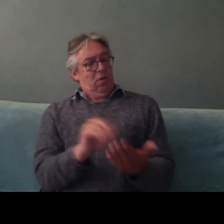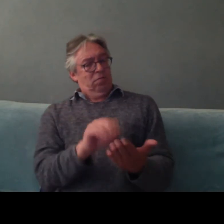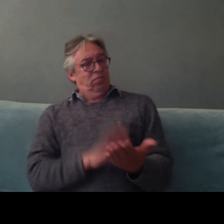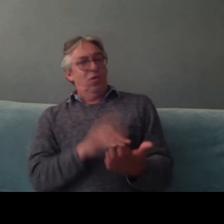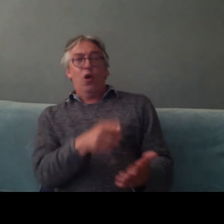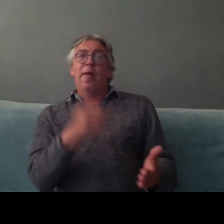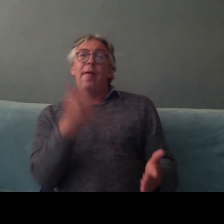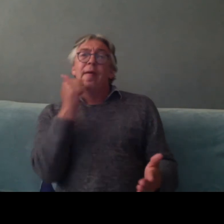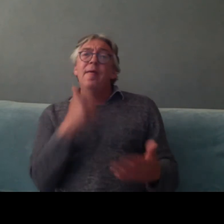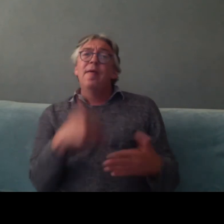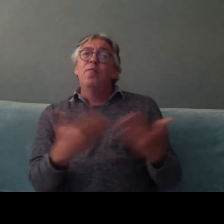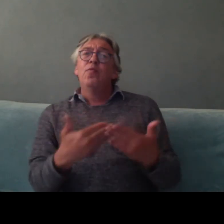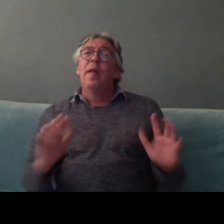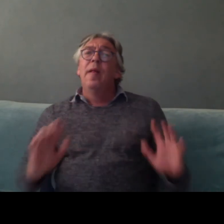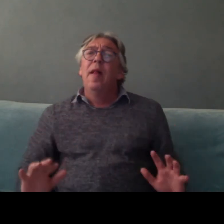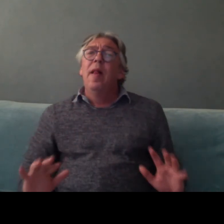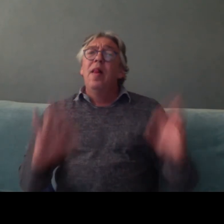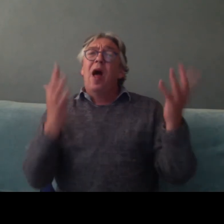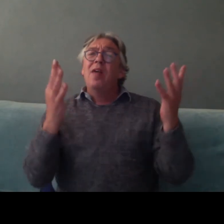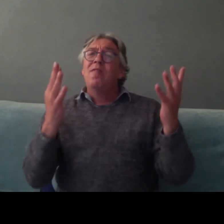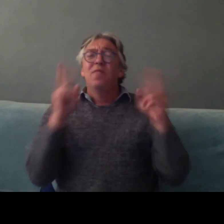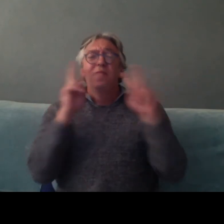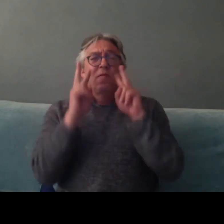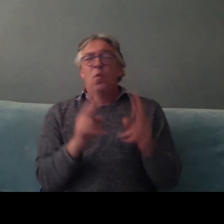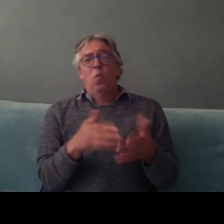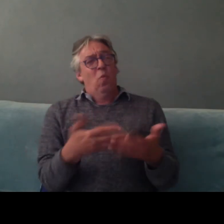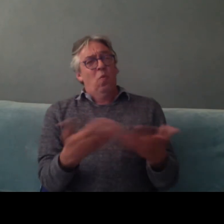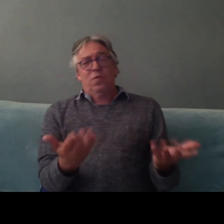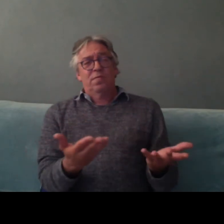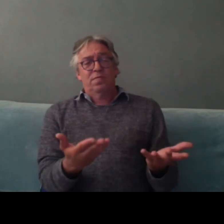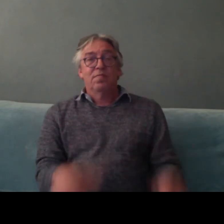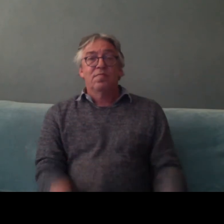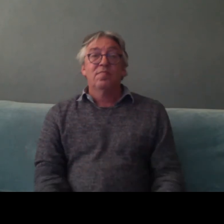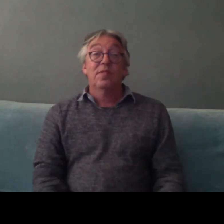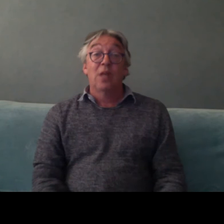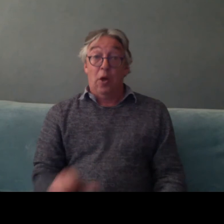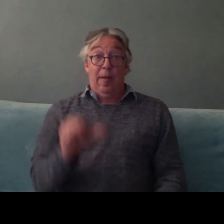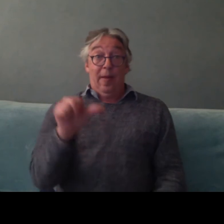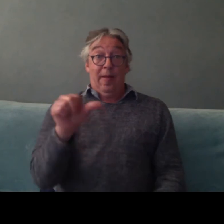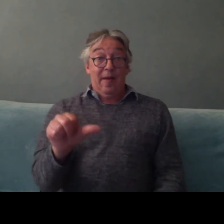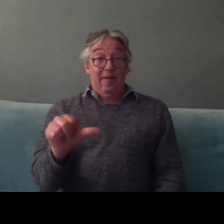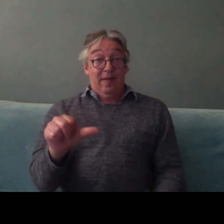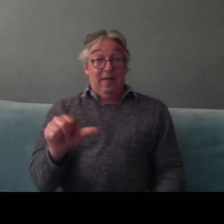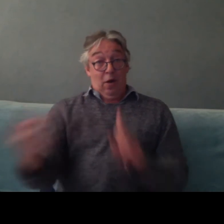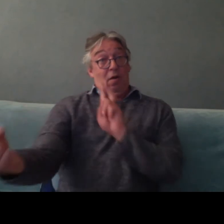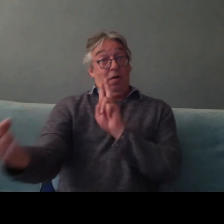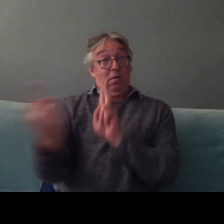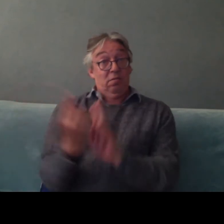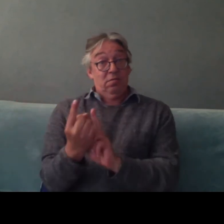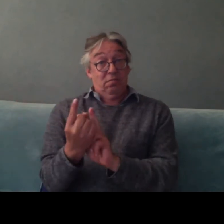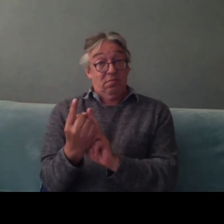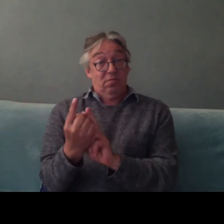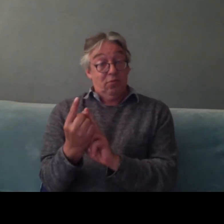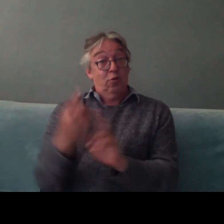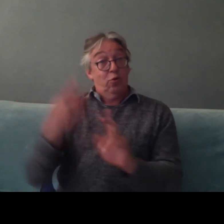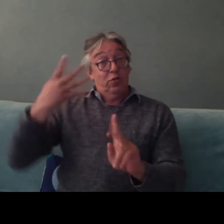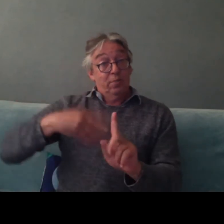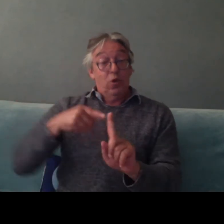During the assessment itself, the persons may be accompanied by friends or